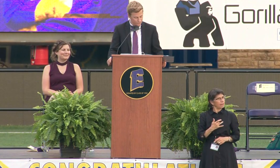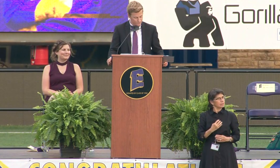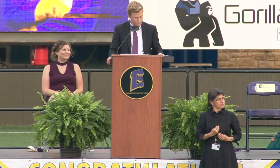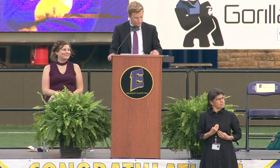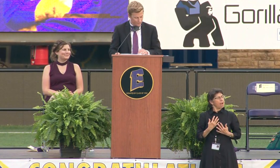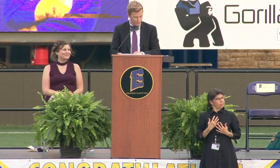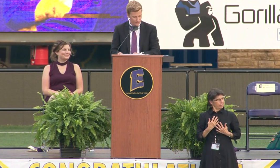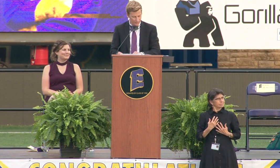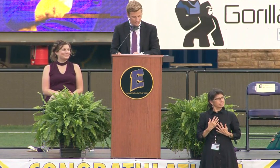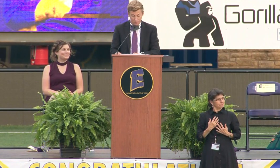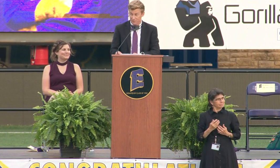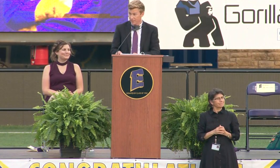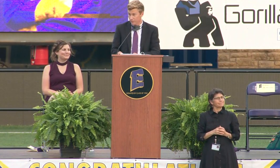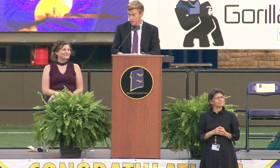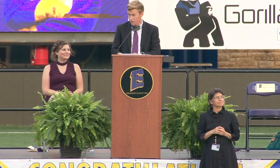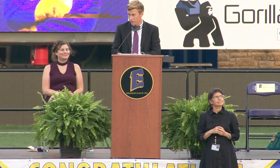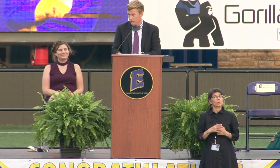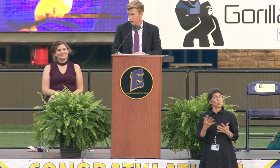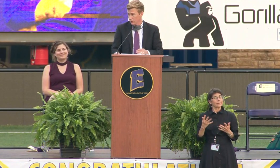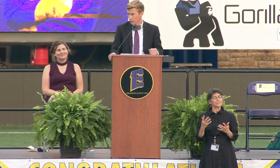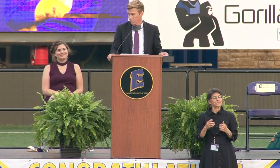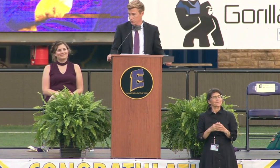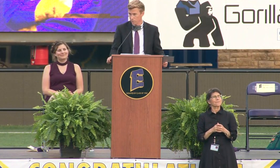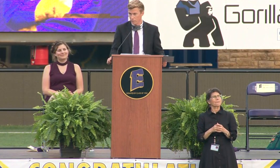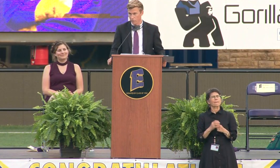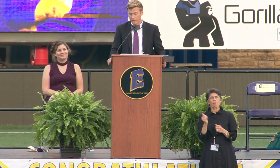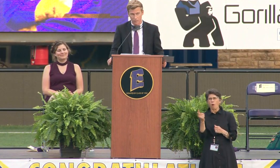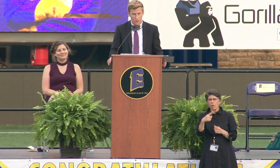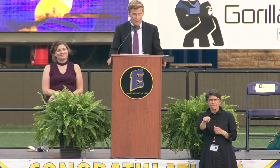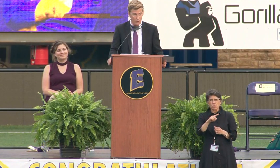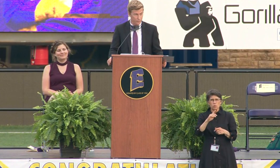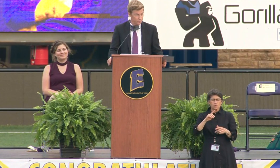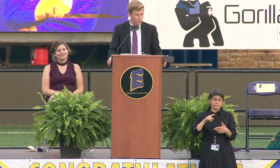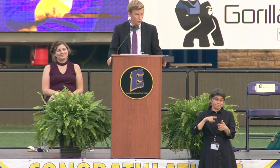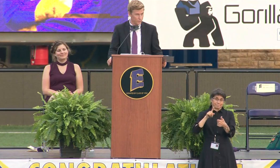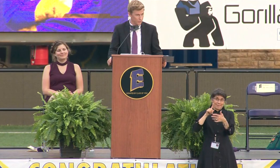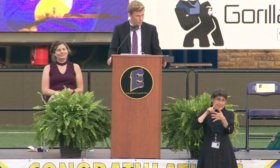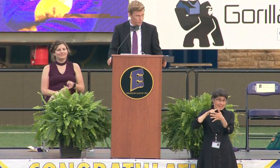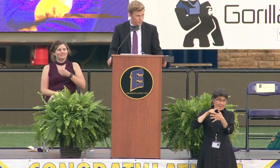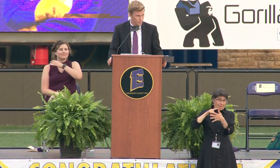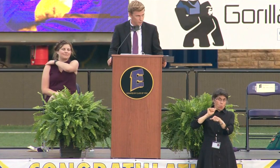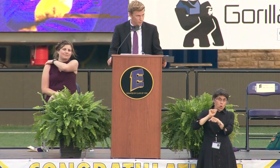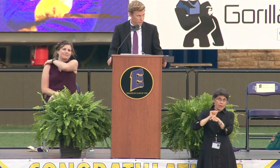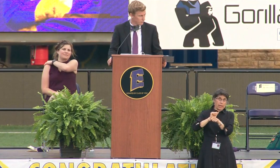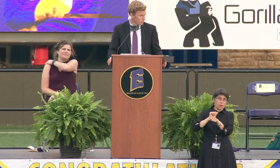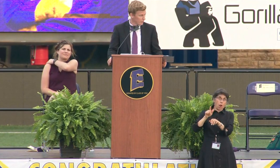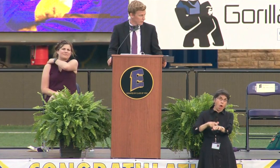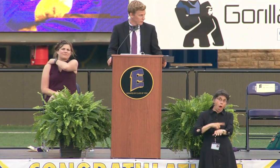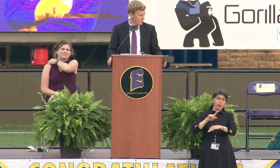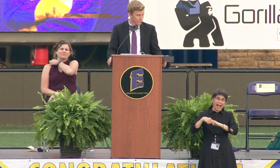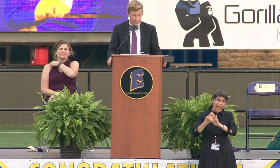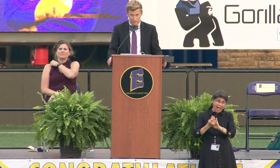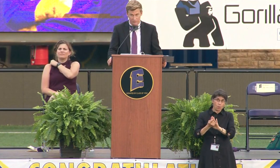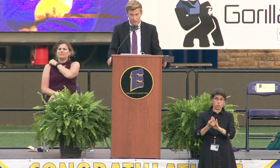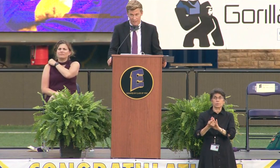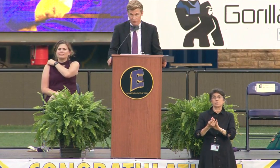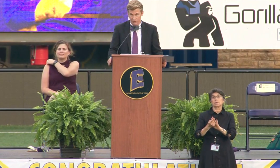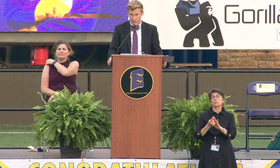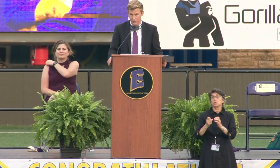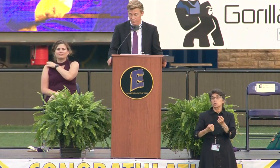year. In particular, all of you who've been working long hours all year to support